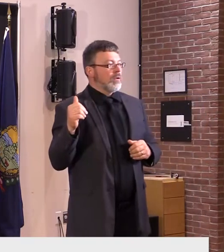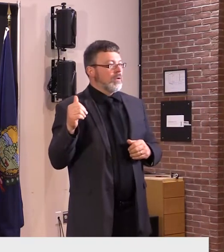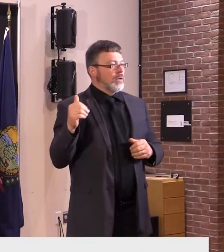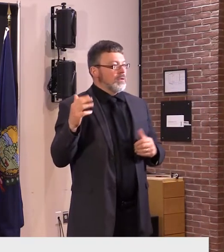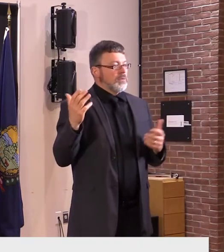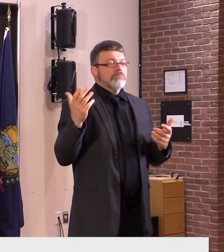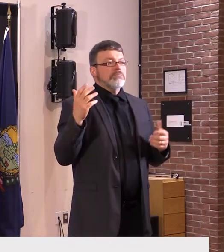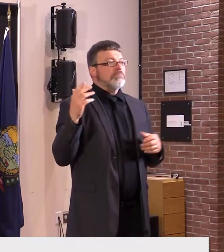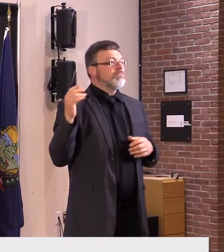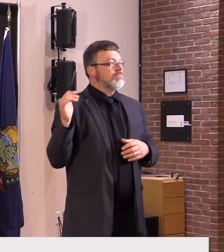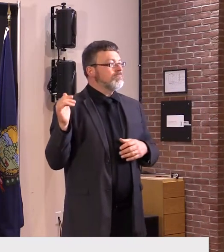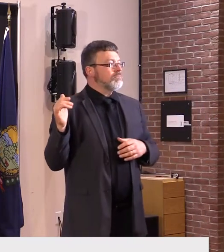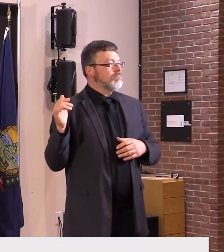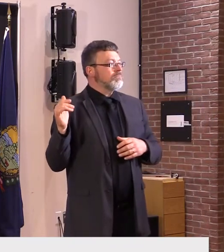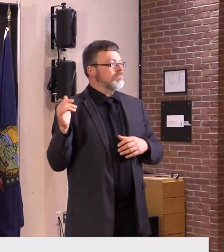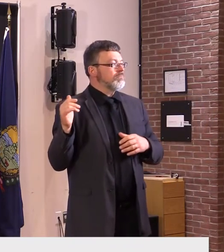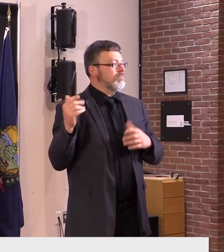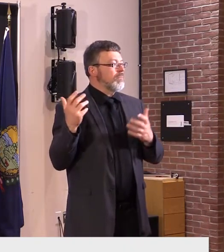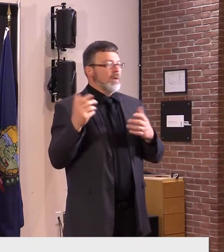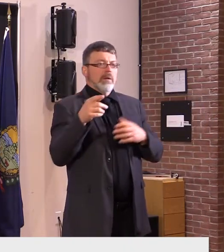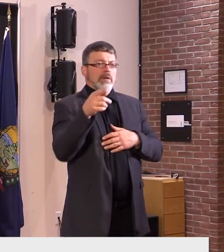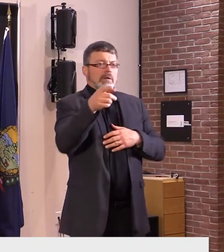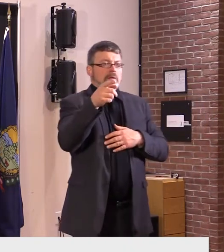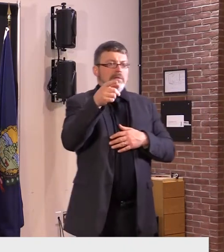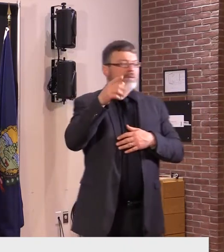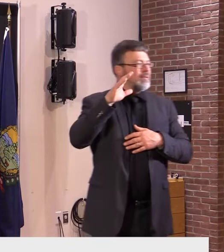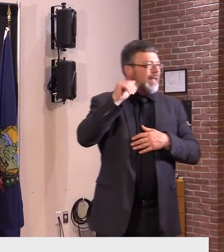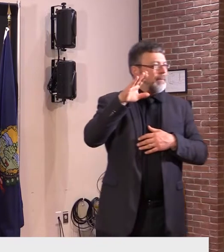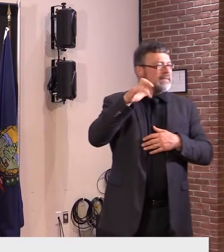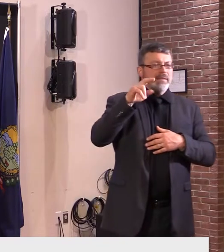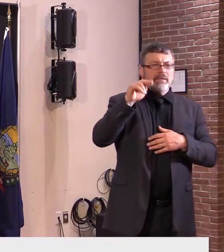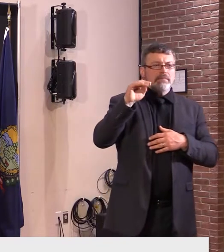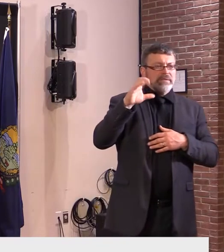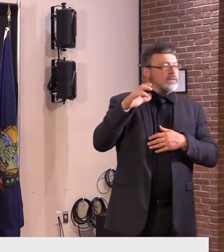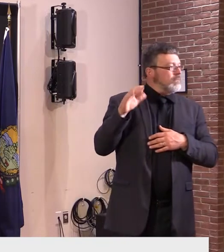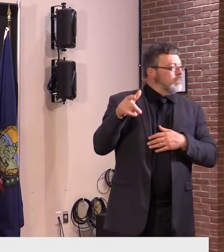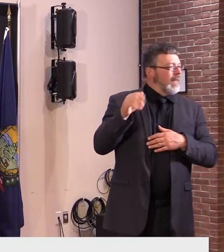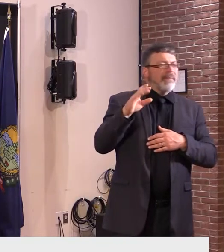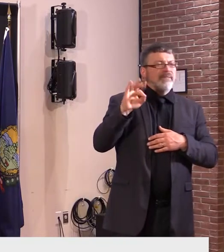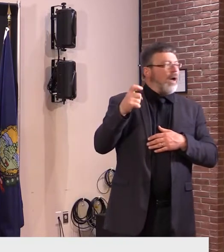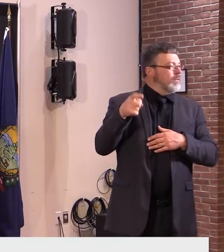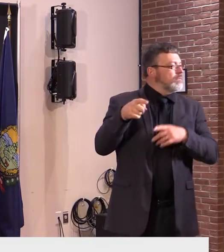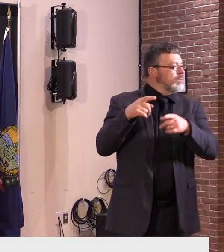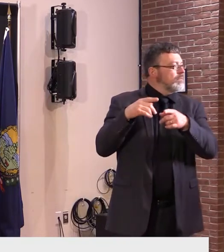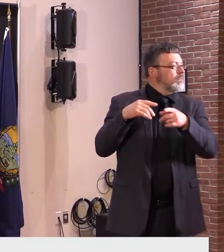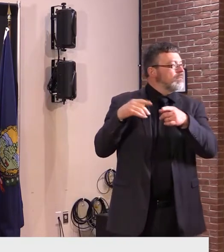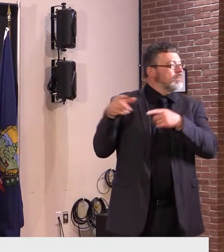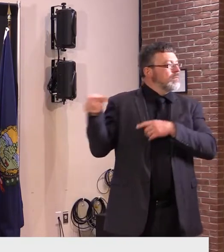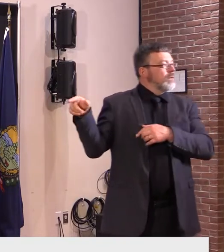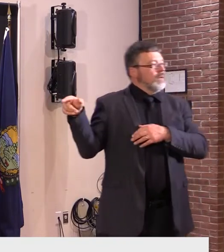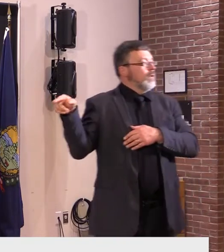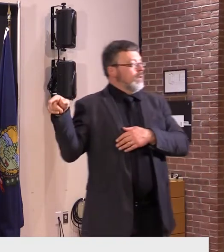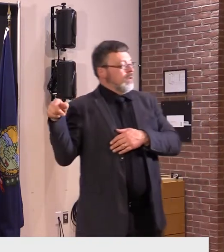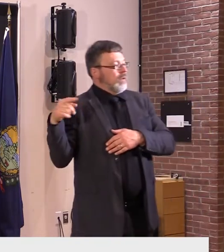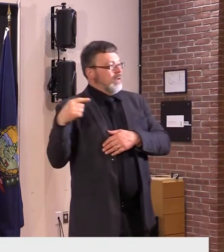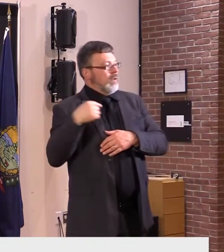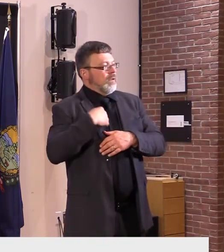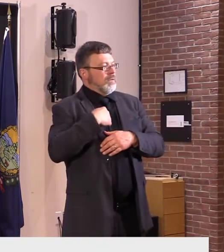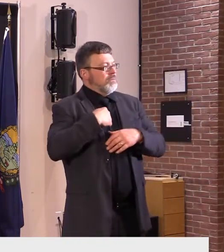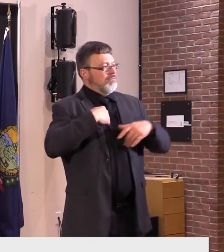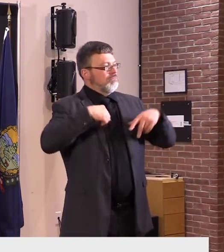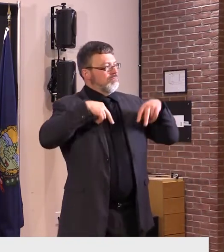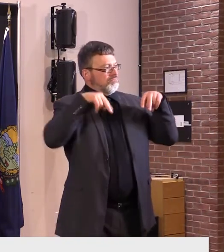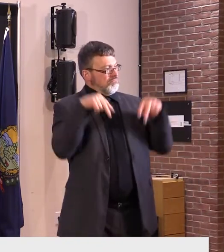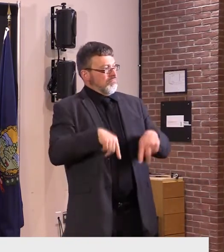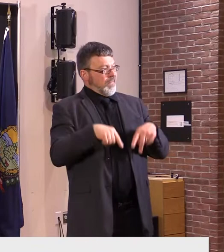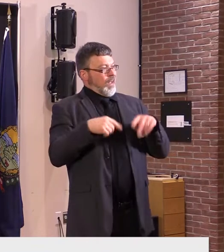decided? No, I mean, I really was focused on the legislative session, and throughout, I didn't know how long it was going to go. I mean, look back